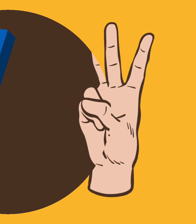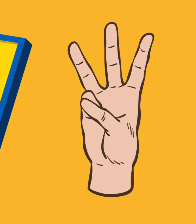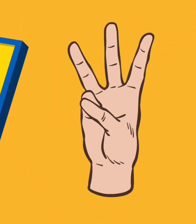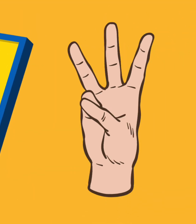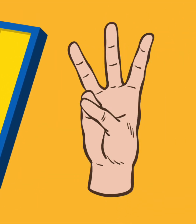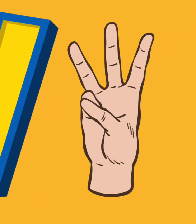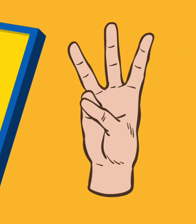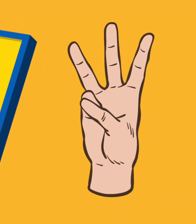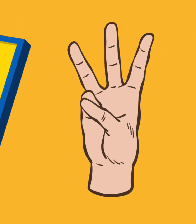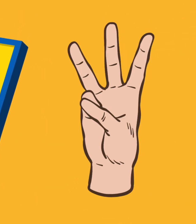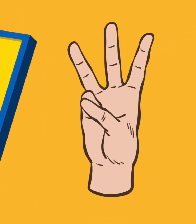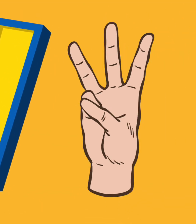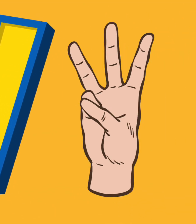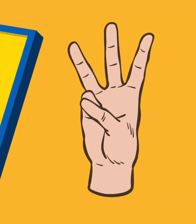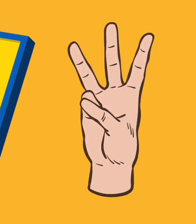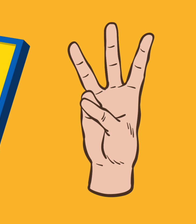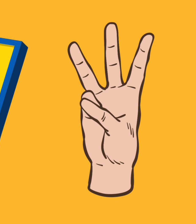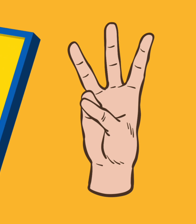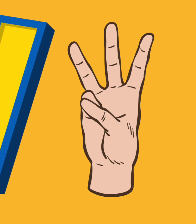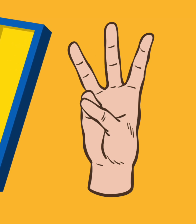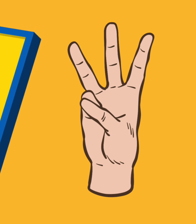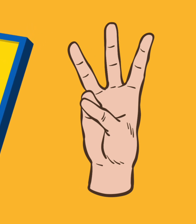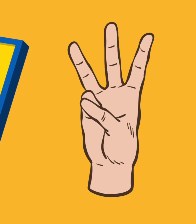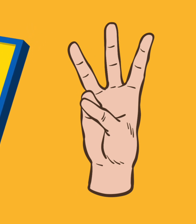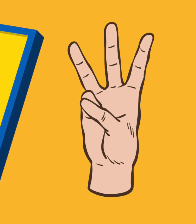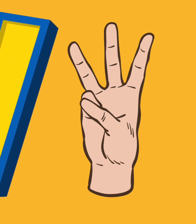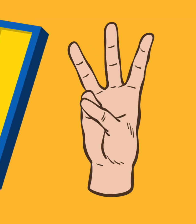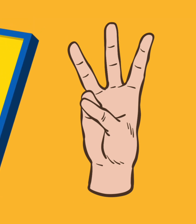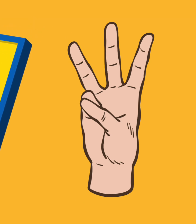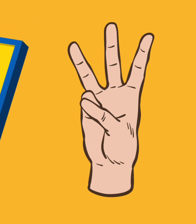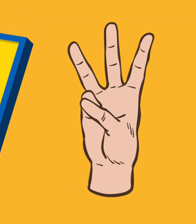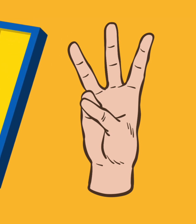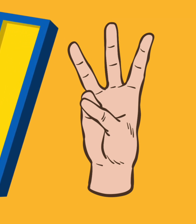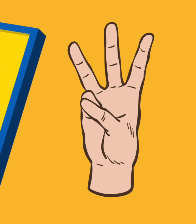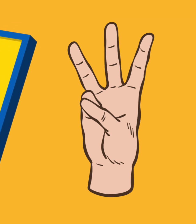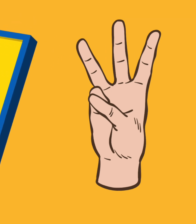W. This is W. Hold up three fingers. W.